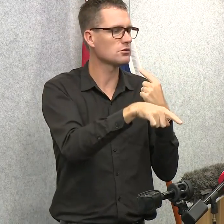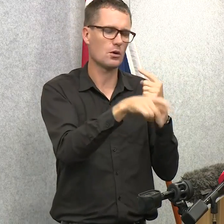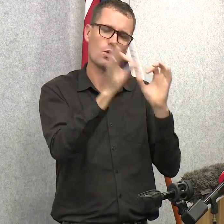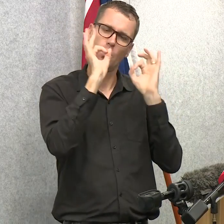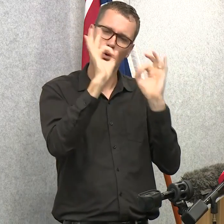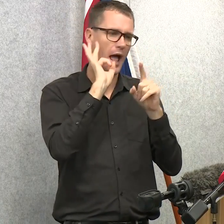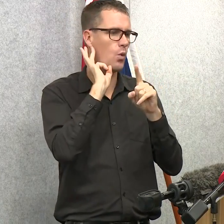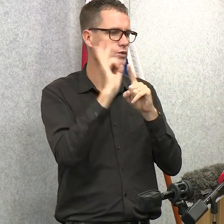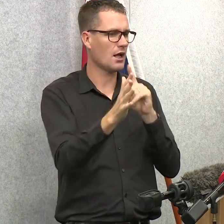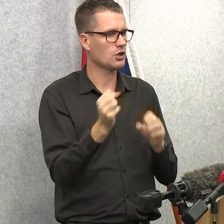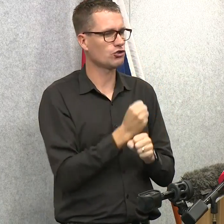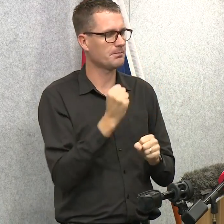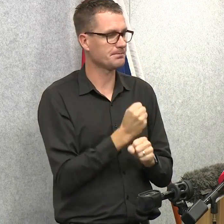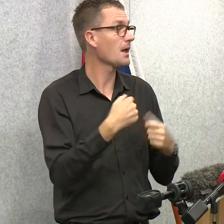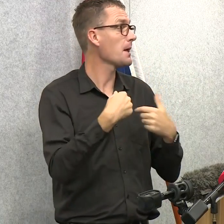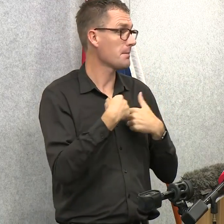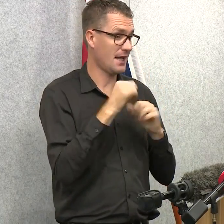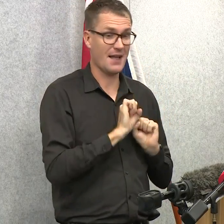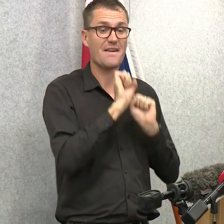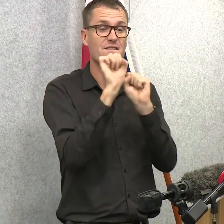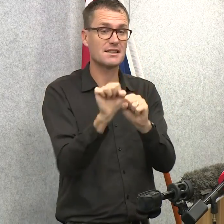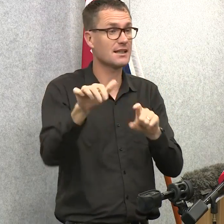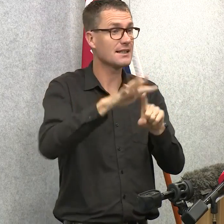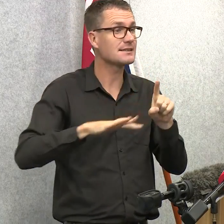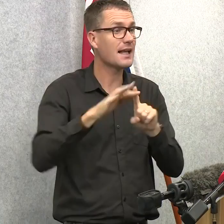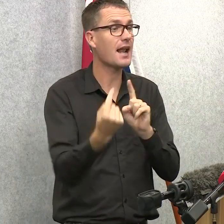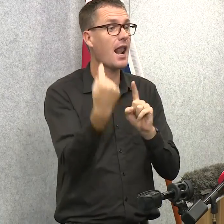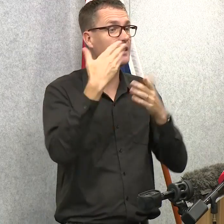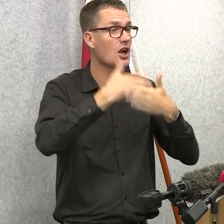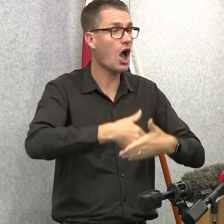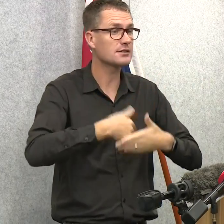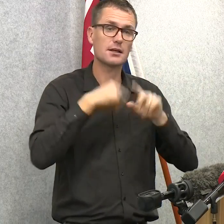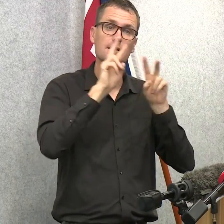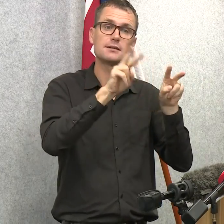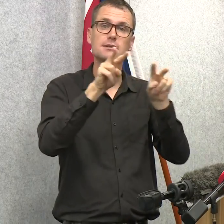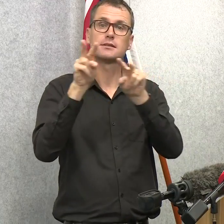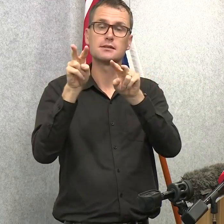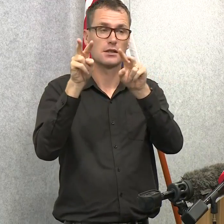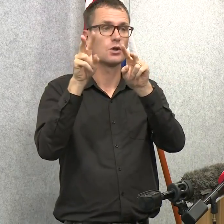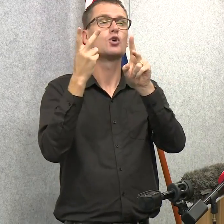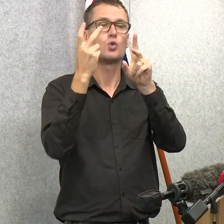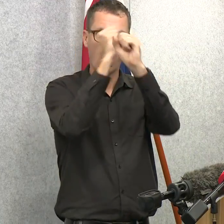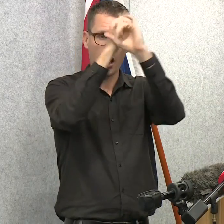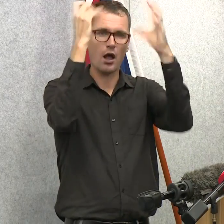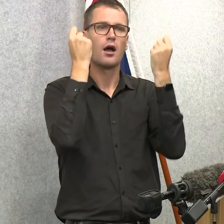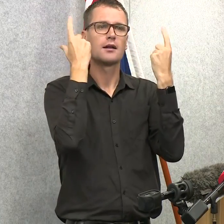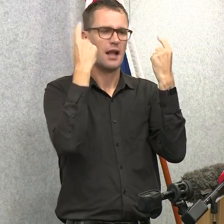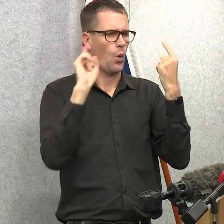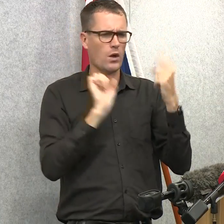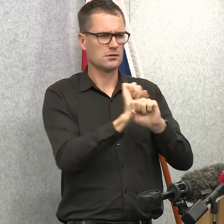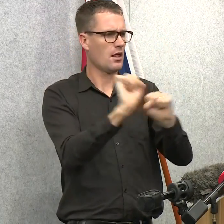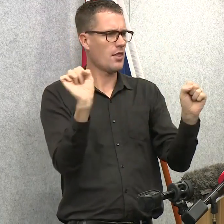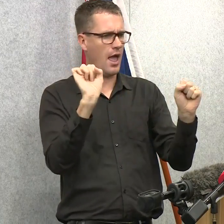job. I went to the scene myself last night to get some idea of what they would have confronted.